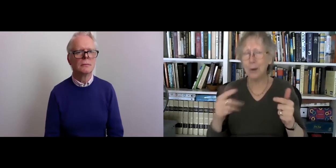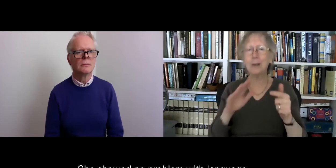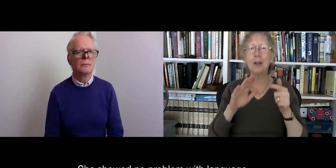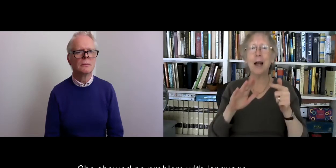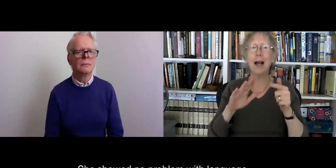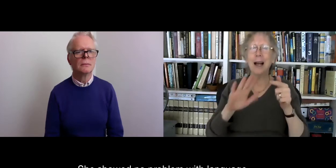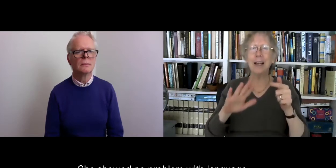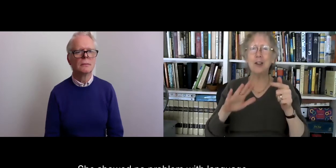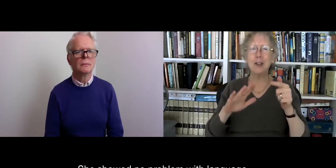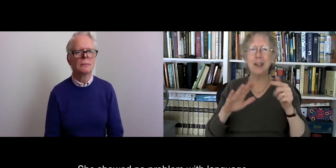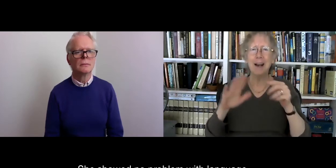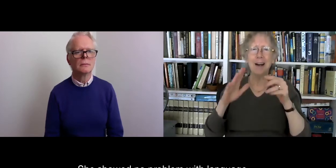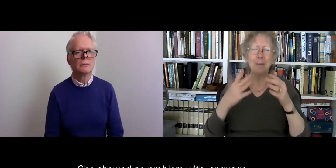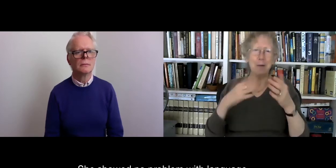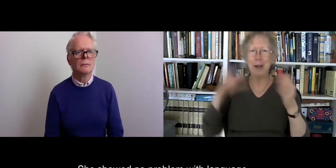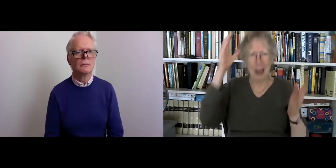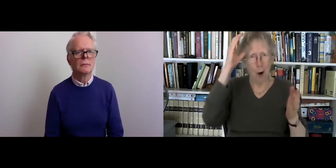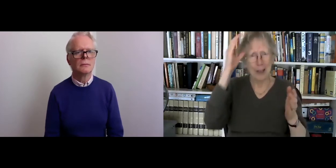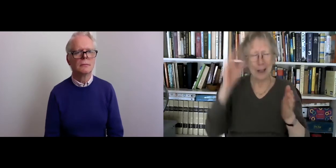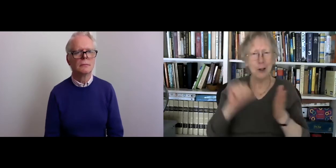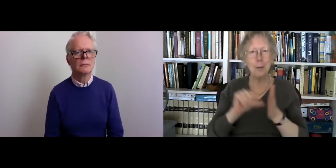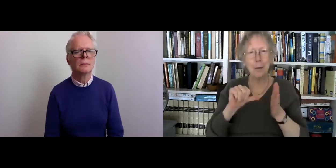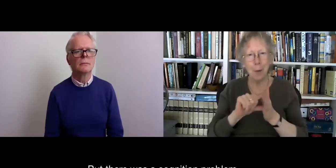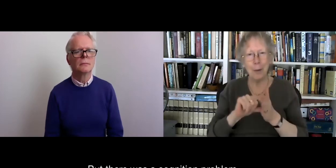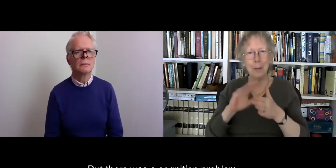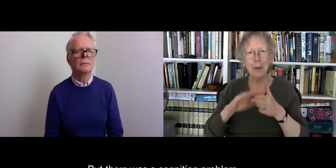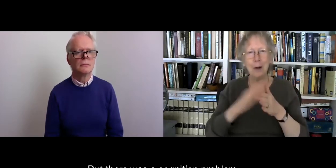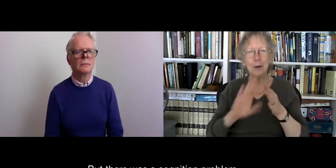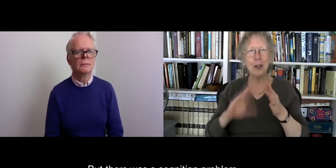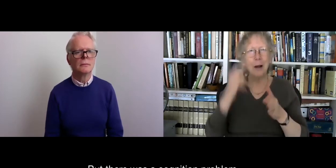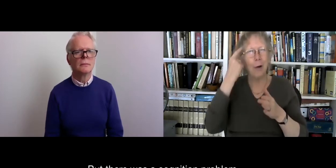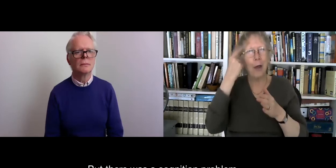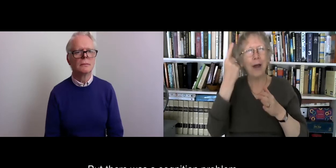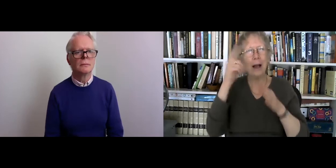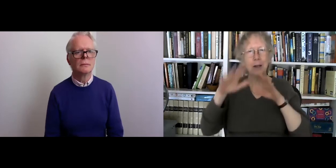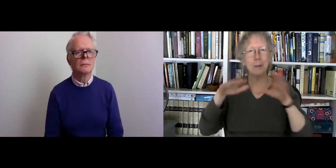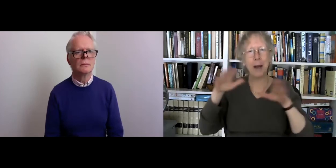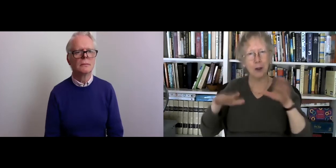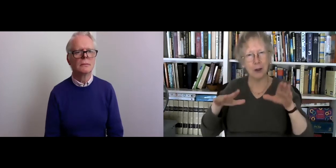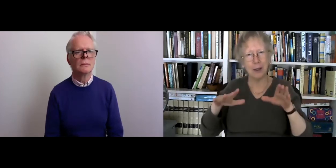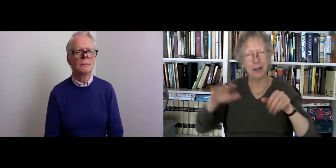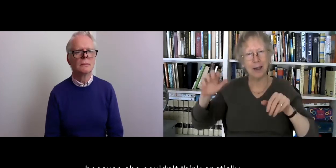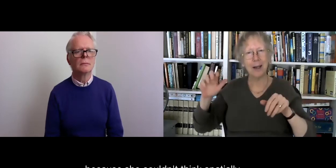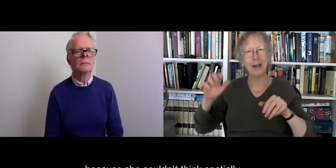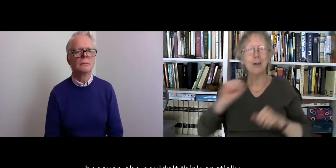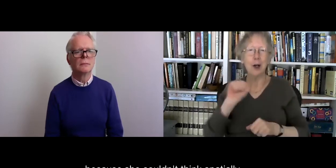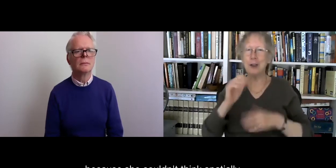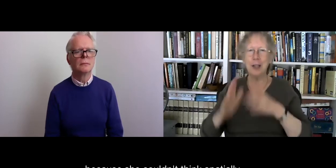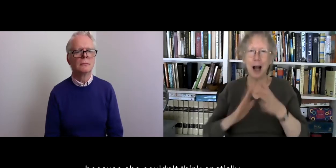So she showed no problem with language, but there was a cognition problem because she couldn't think